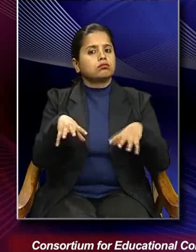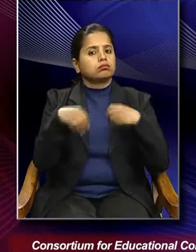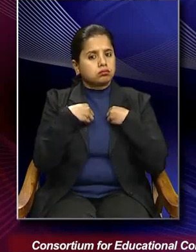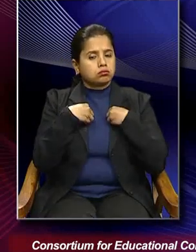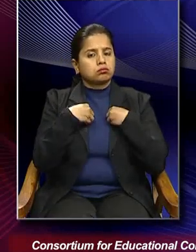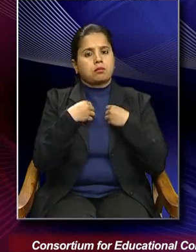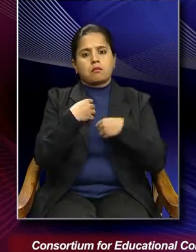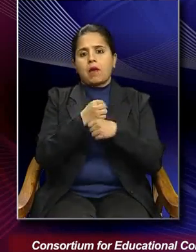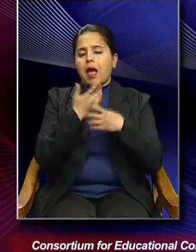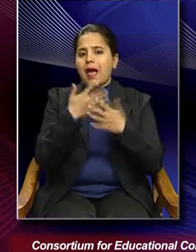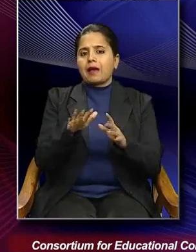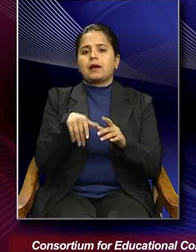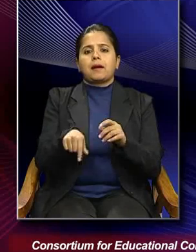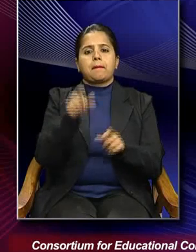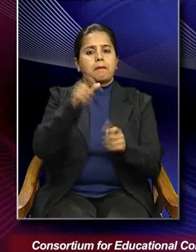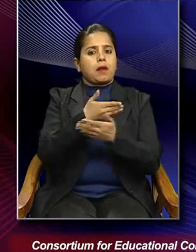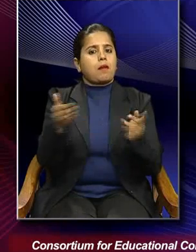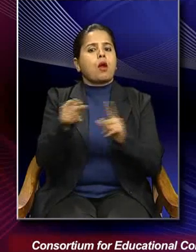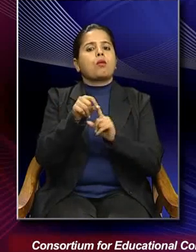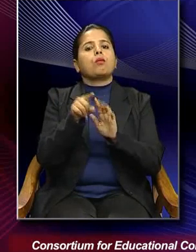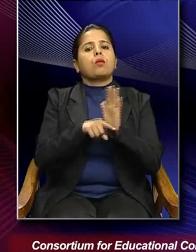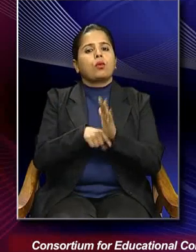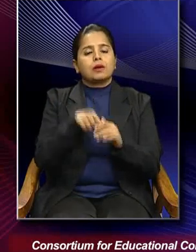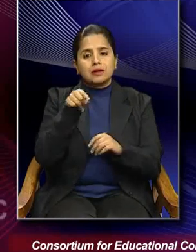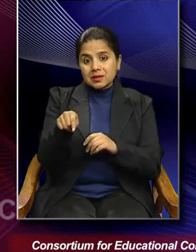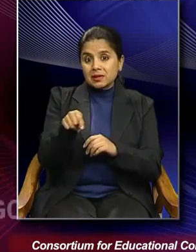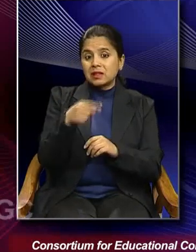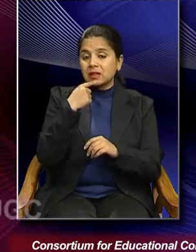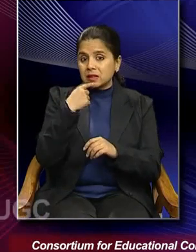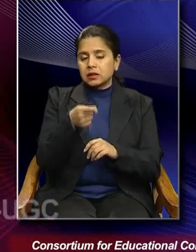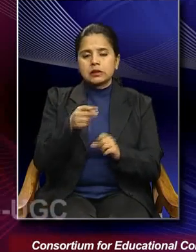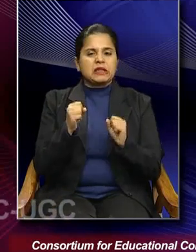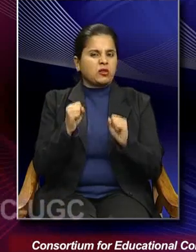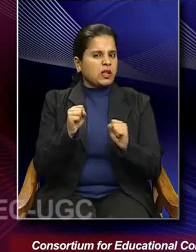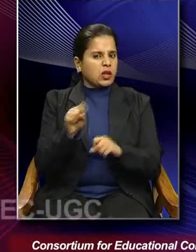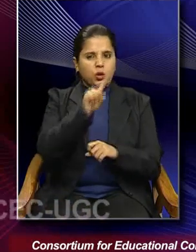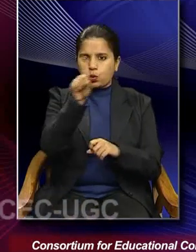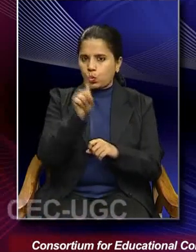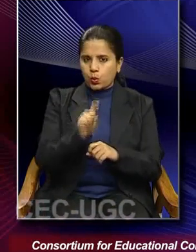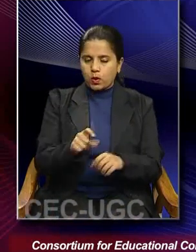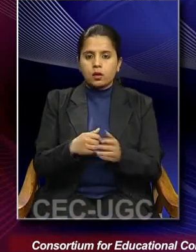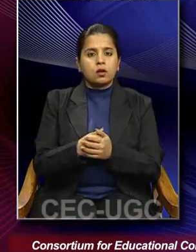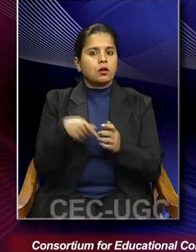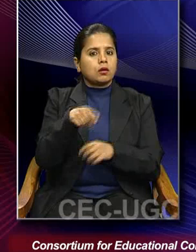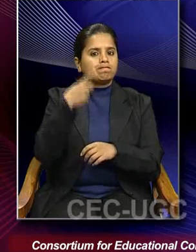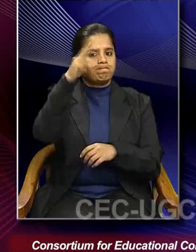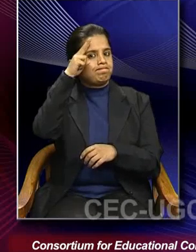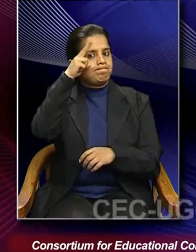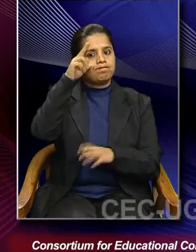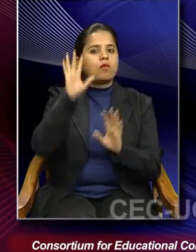make any public policy? That becomes a very difficult question and a dilemma.